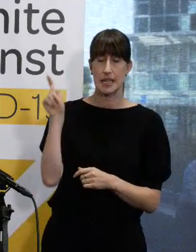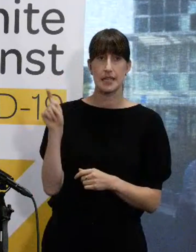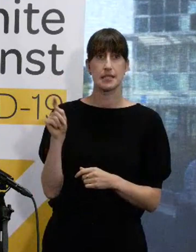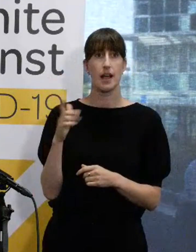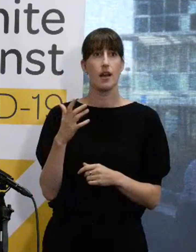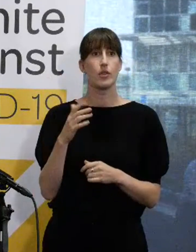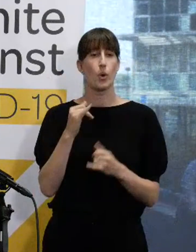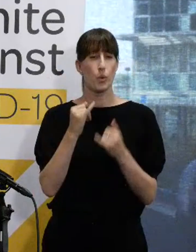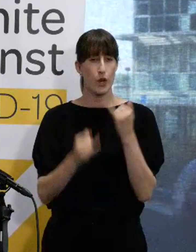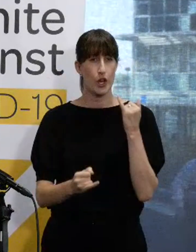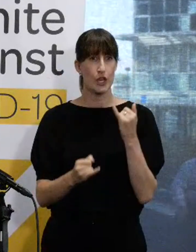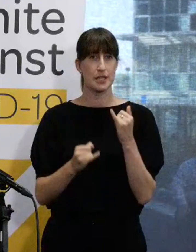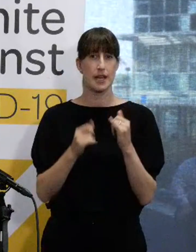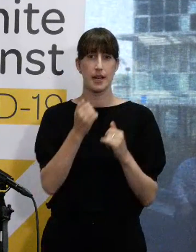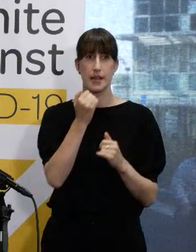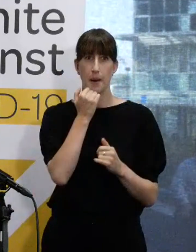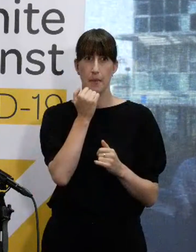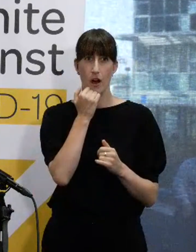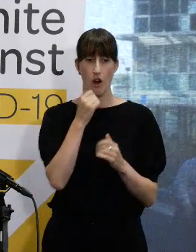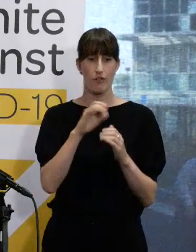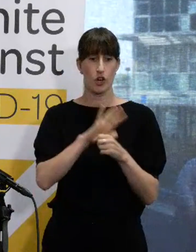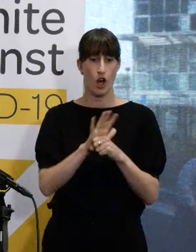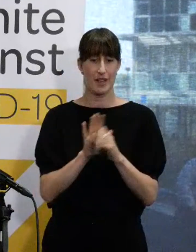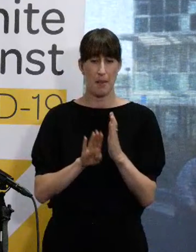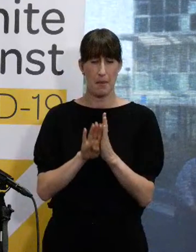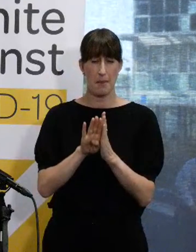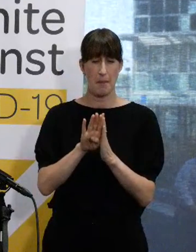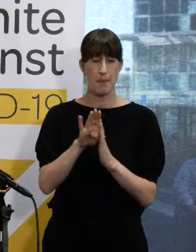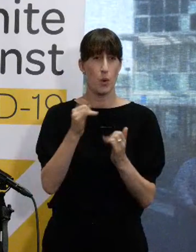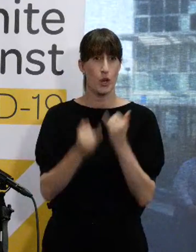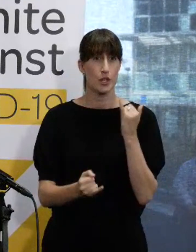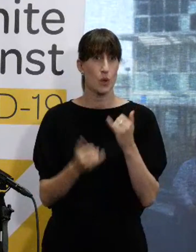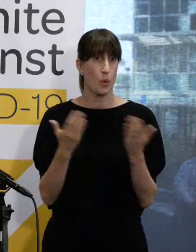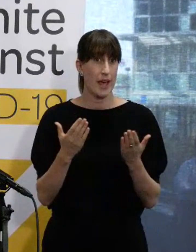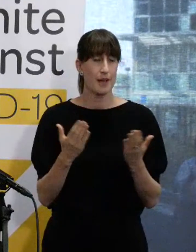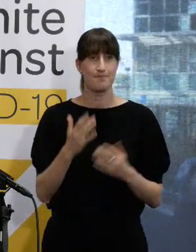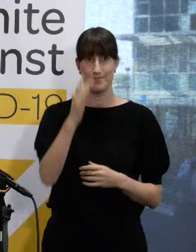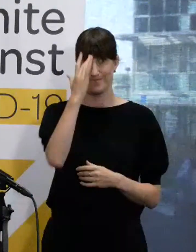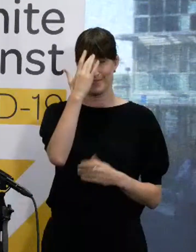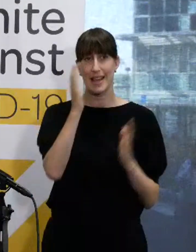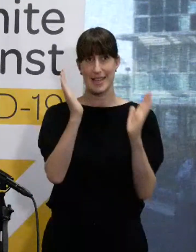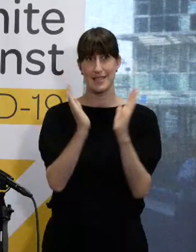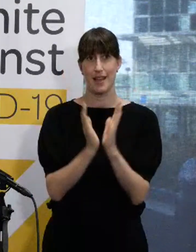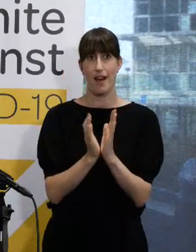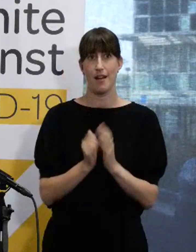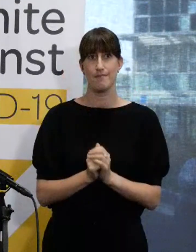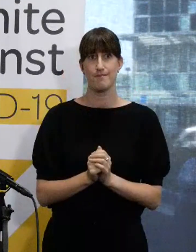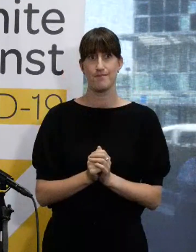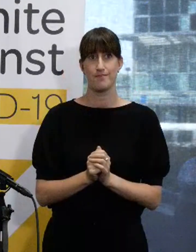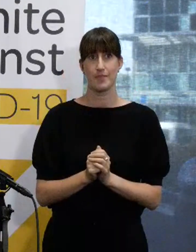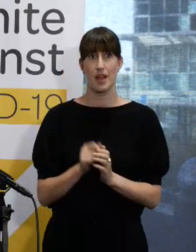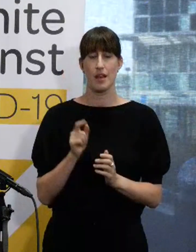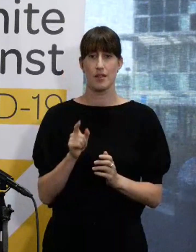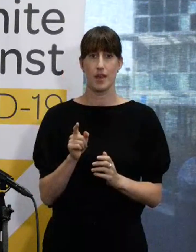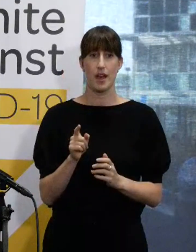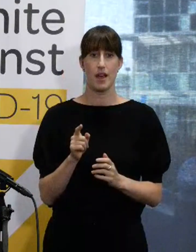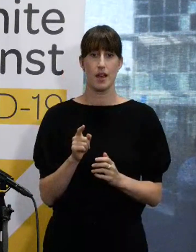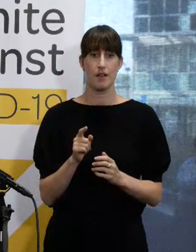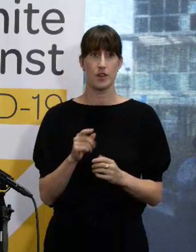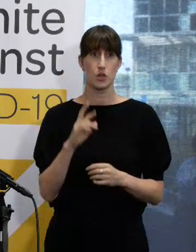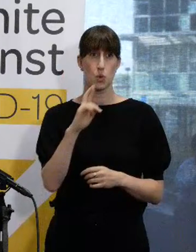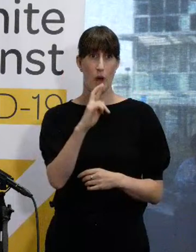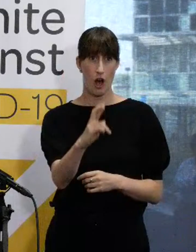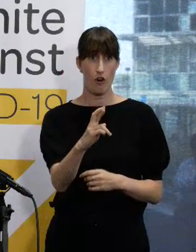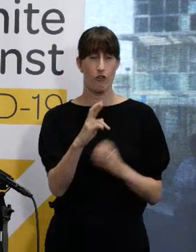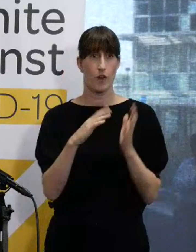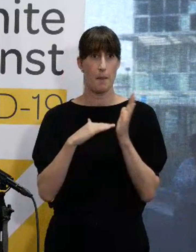in reported cases. It is the third highest total number of cases since the start of the pandemic, with 12